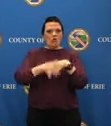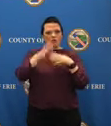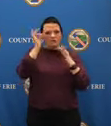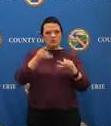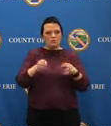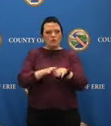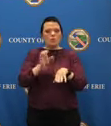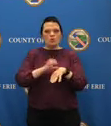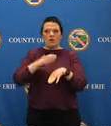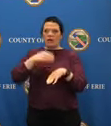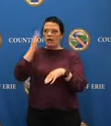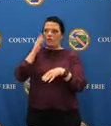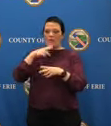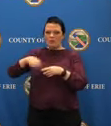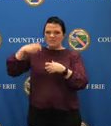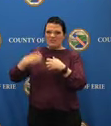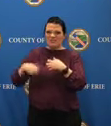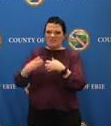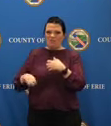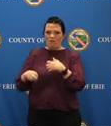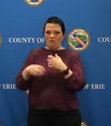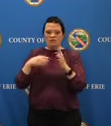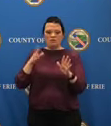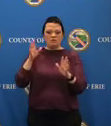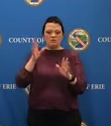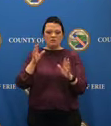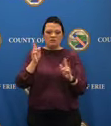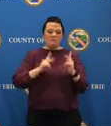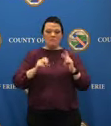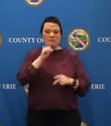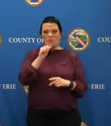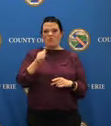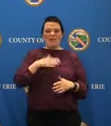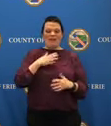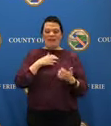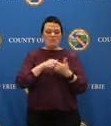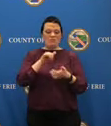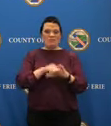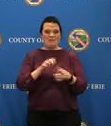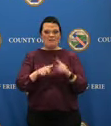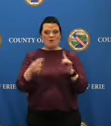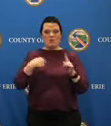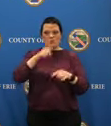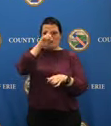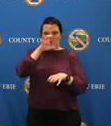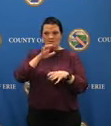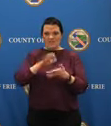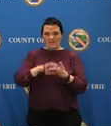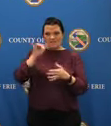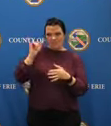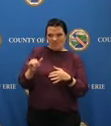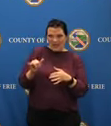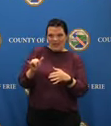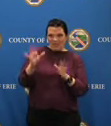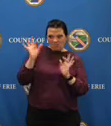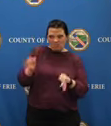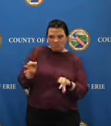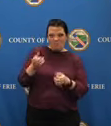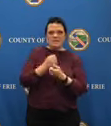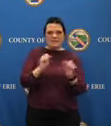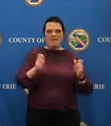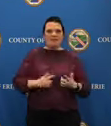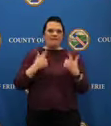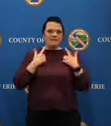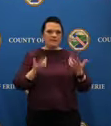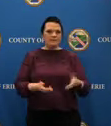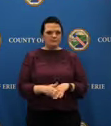very difficult decision, and a lot of people were not 100% happy with it, but we believe that action alone has helped save lives.